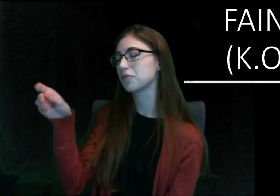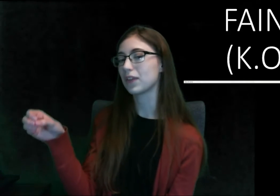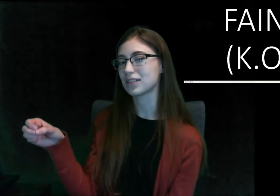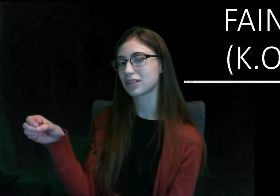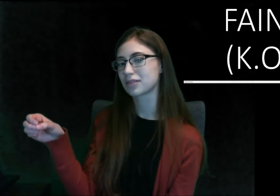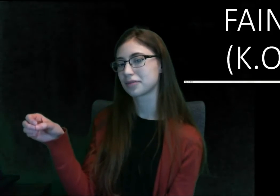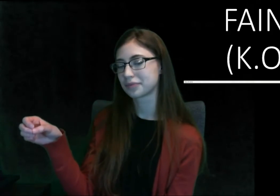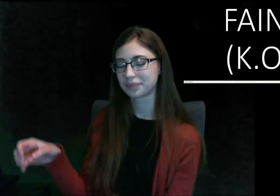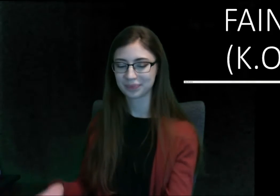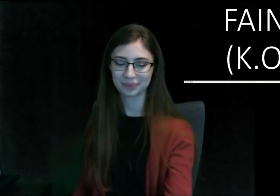Faint.